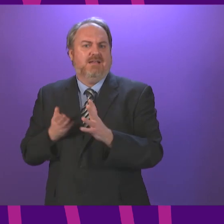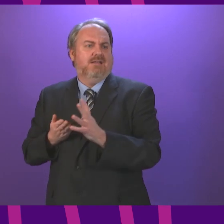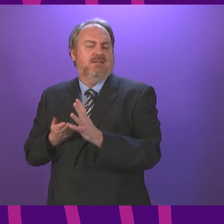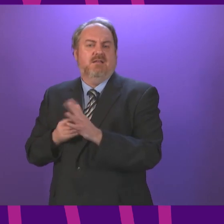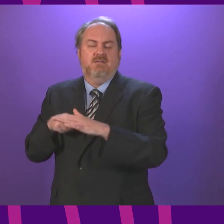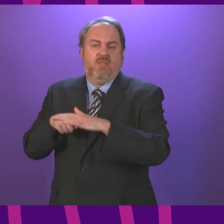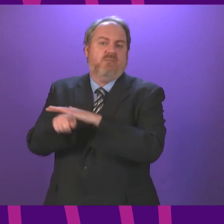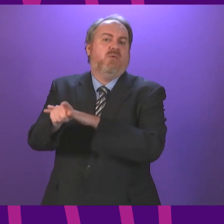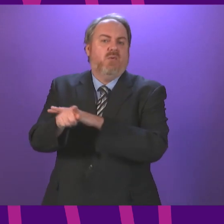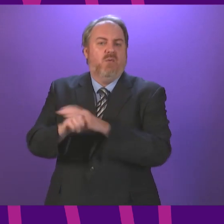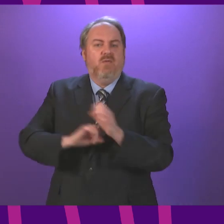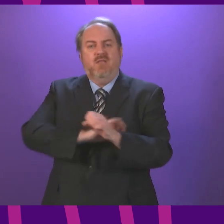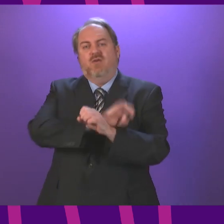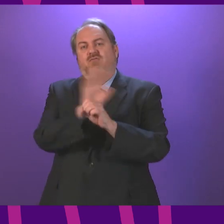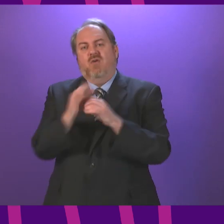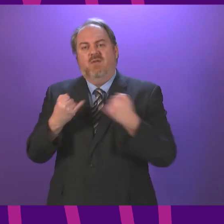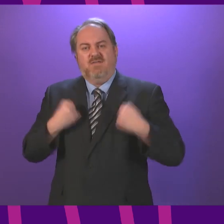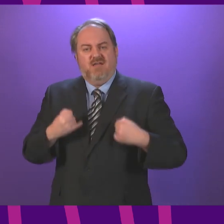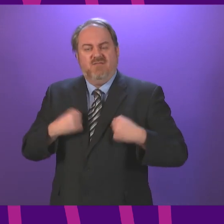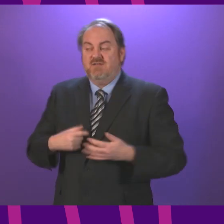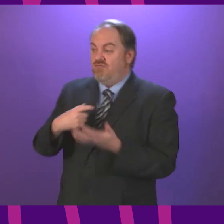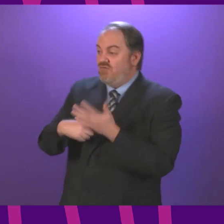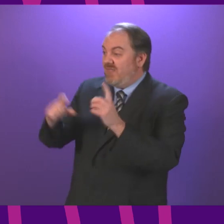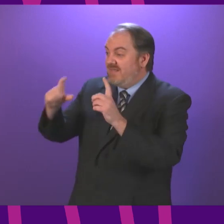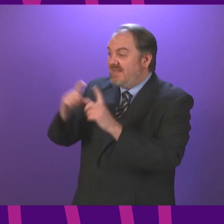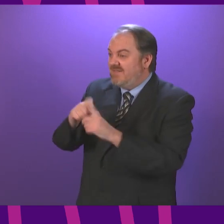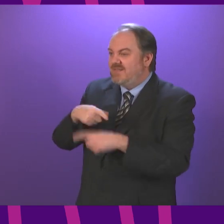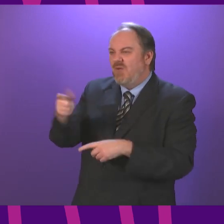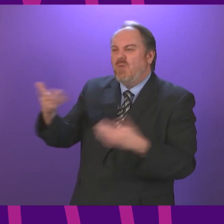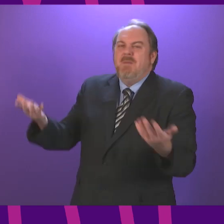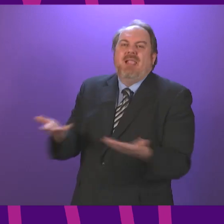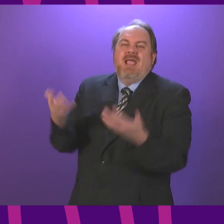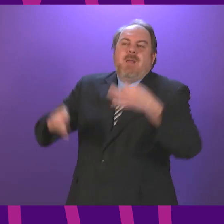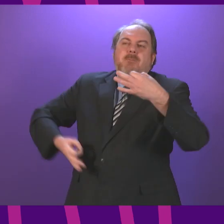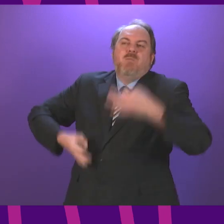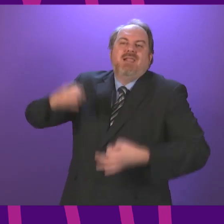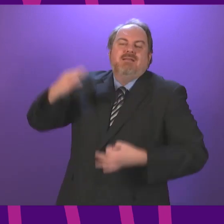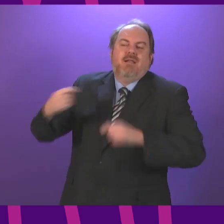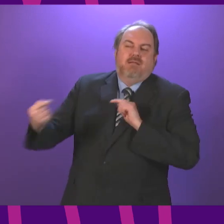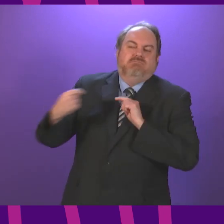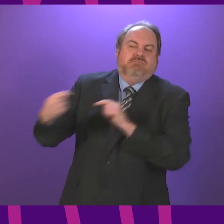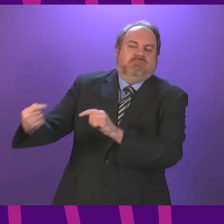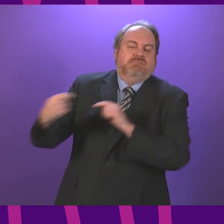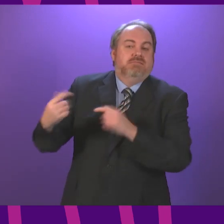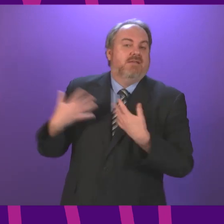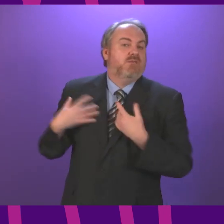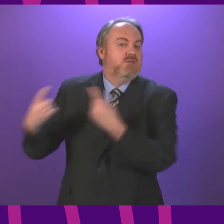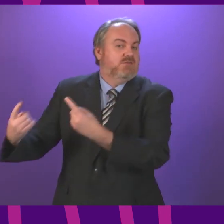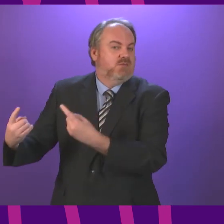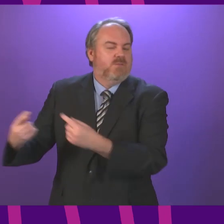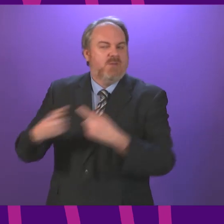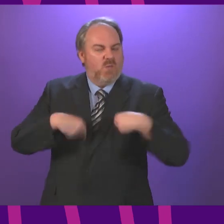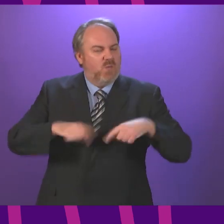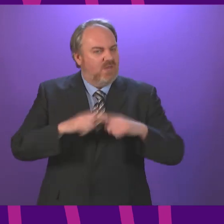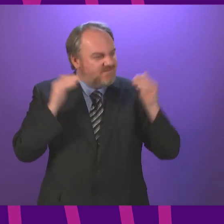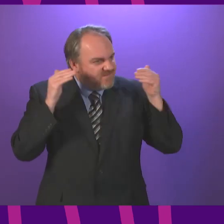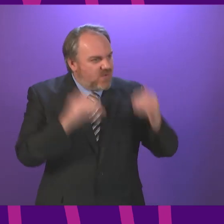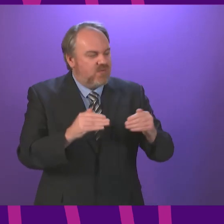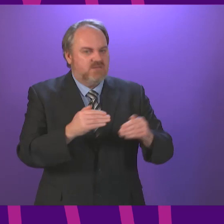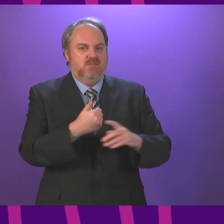pandemic. And I'll leave Ruth Davidson and the Conservatives to play the political games that they seem to prioritise over everything else.